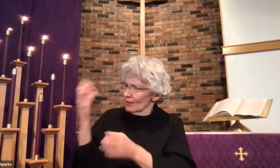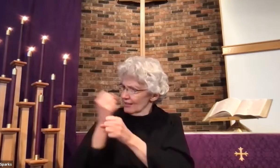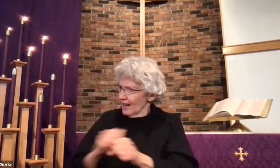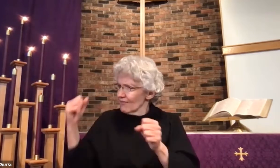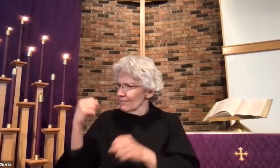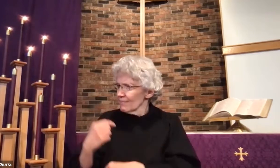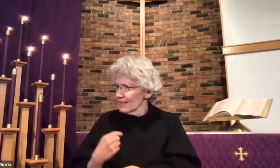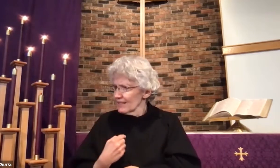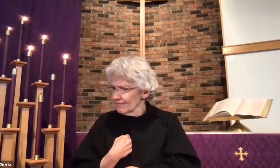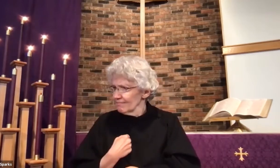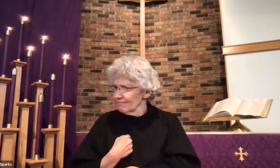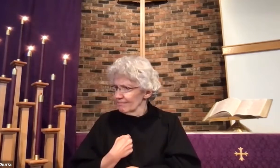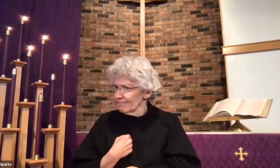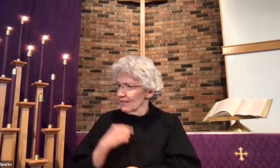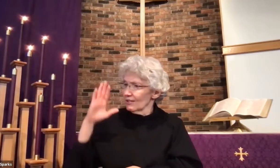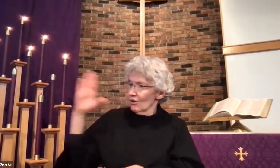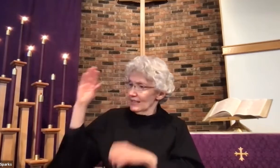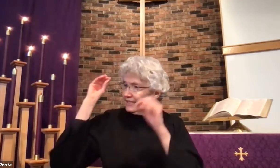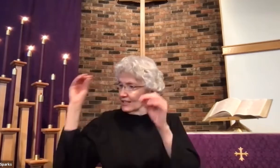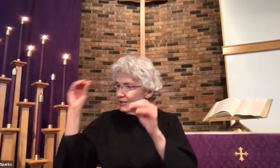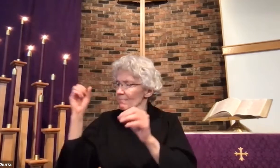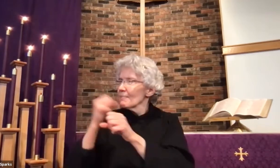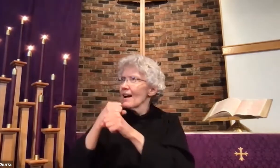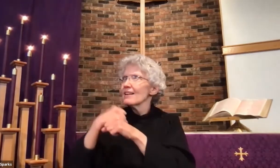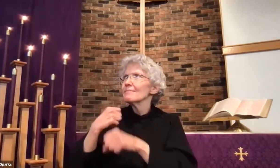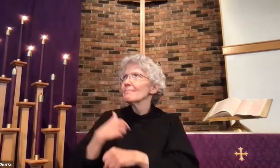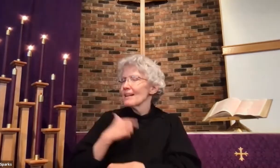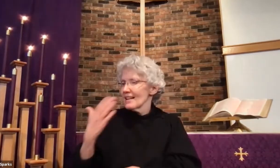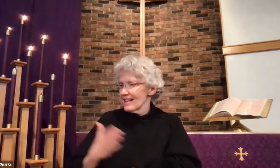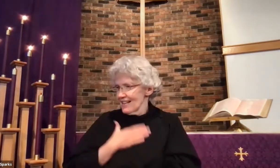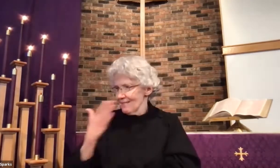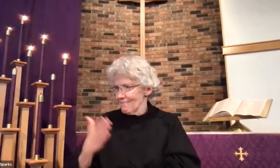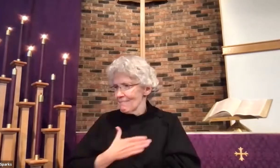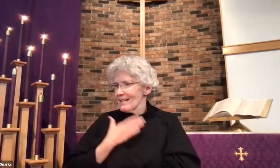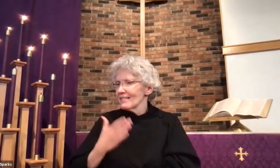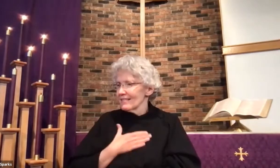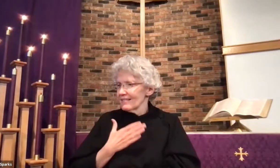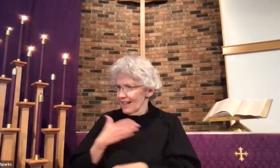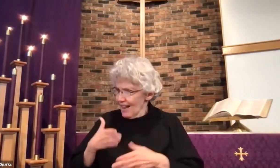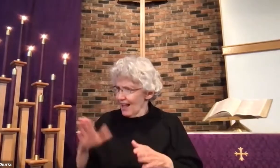Lord, I want you to save me. Your teachings make me happy.